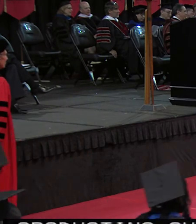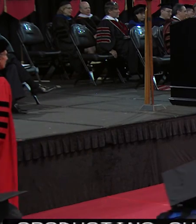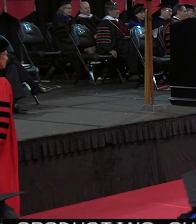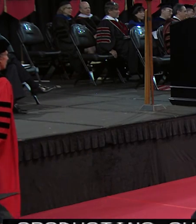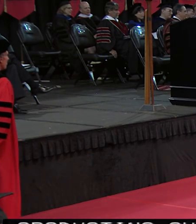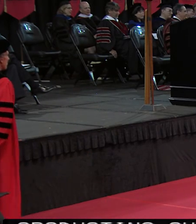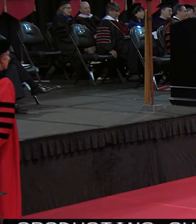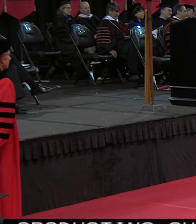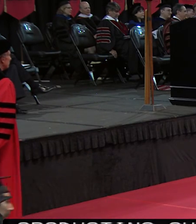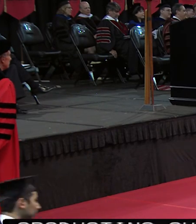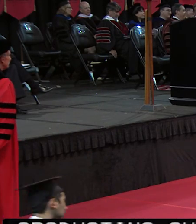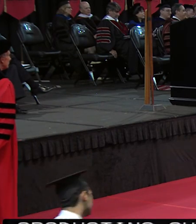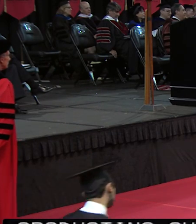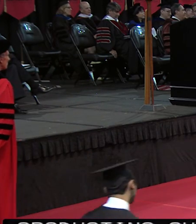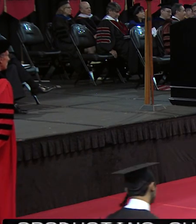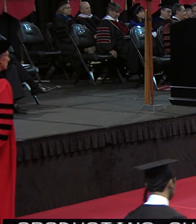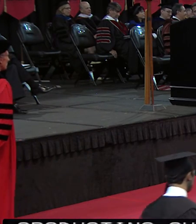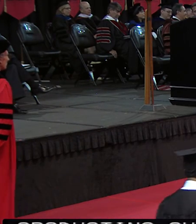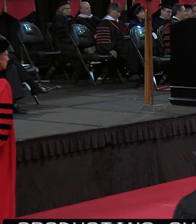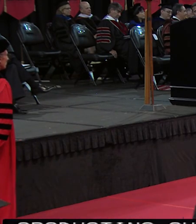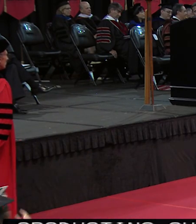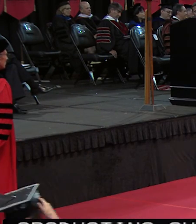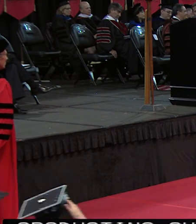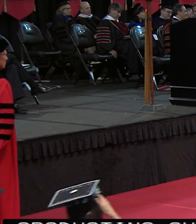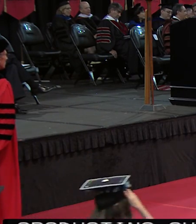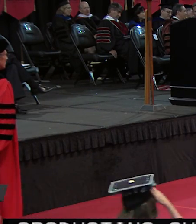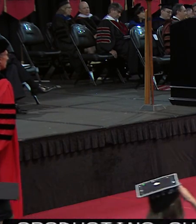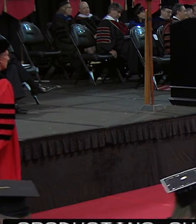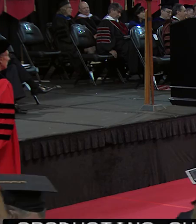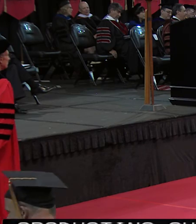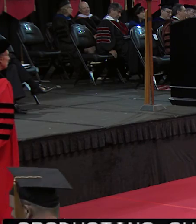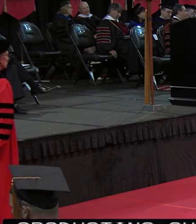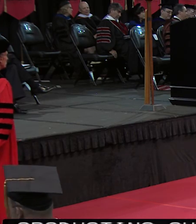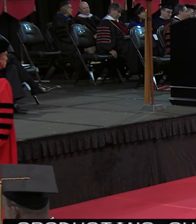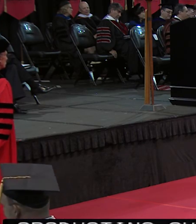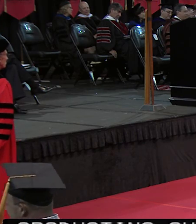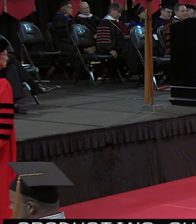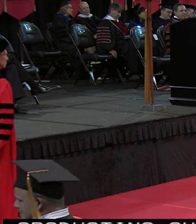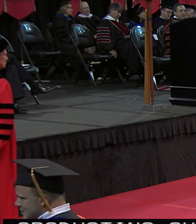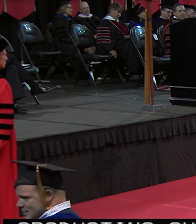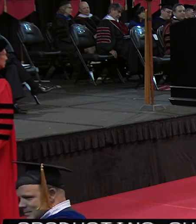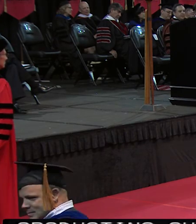Graduating cum laude, Jacqueline Andrea Mercado.